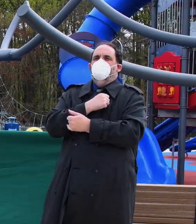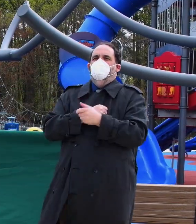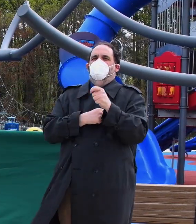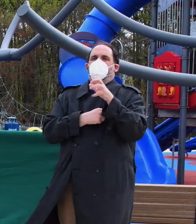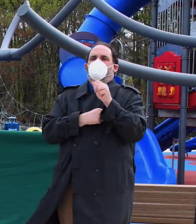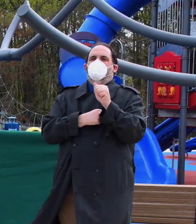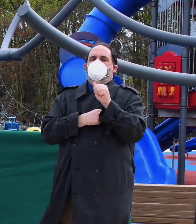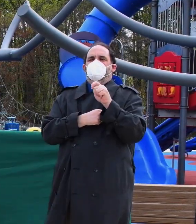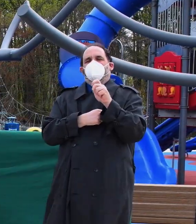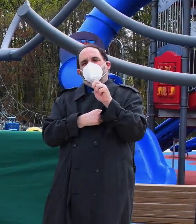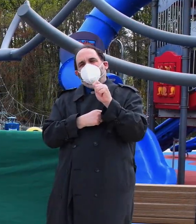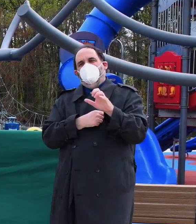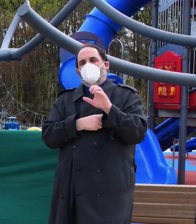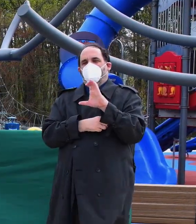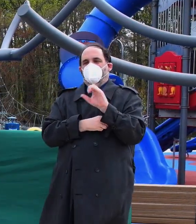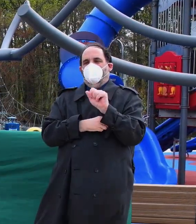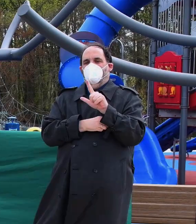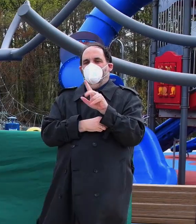say a few words.